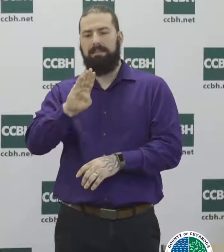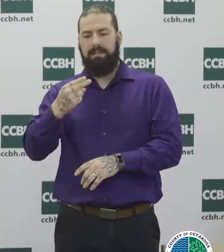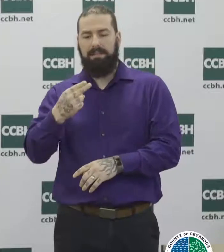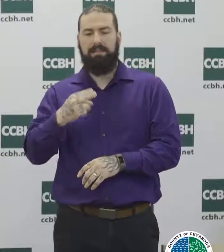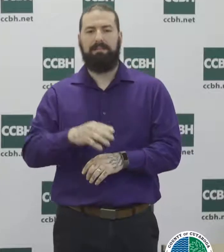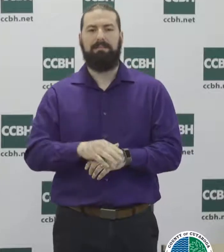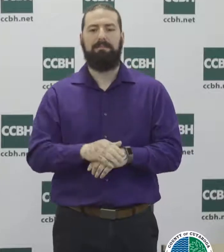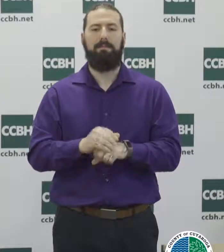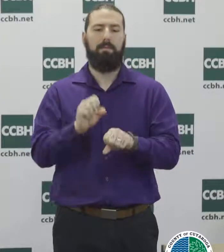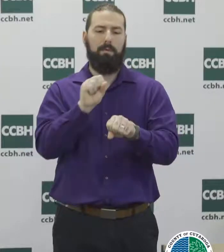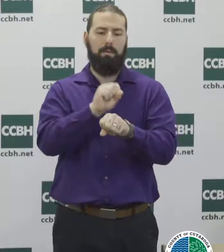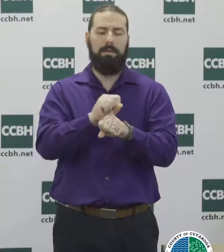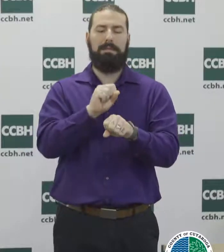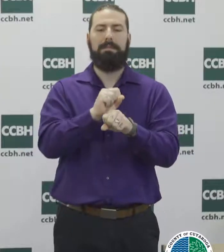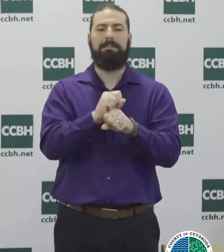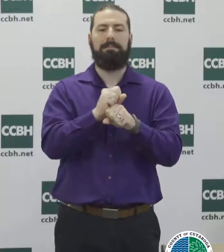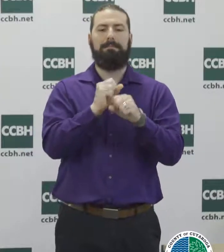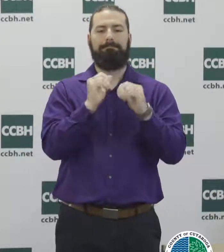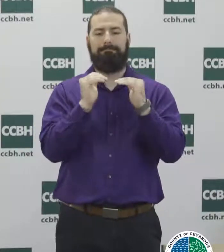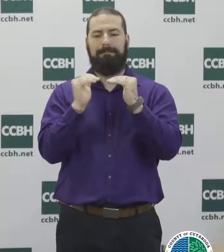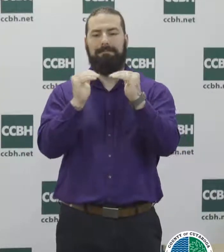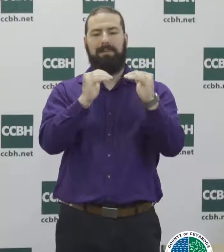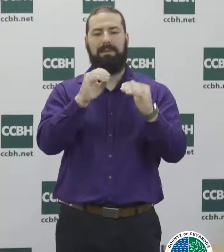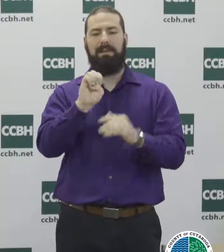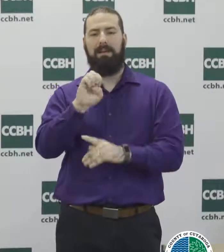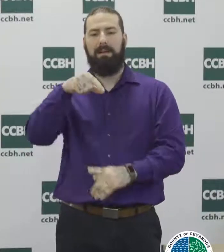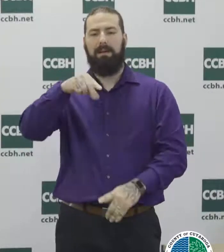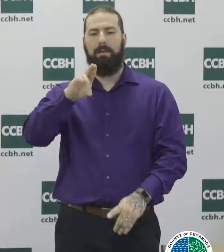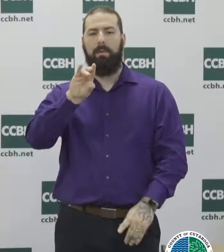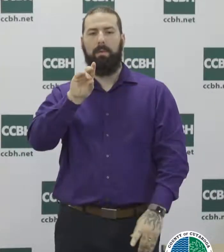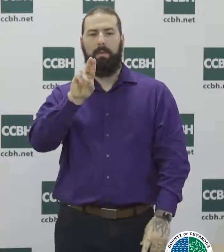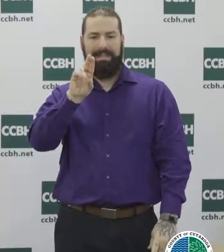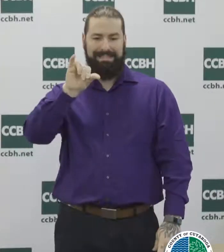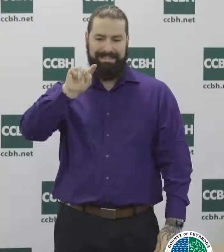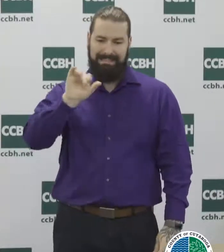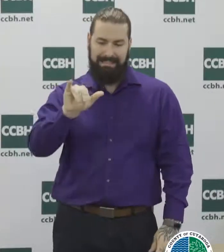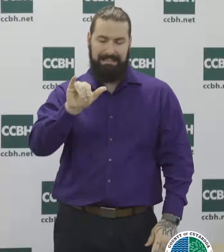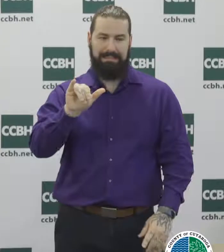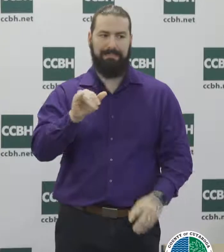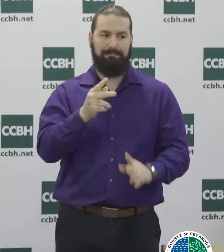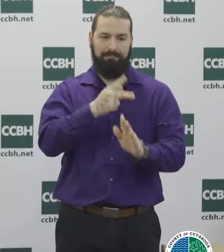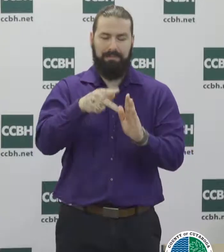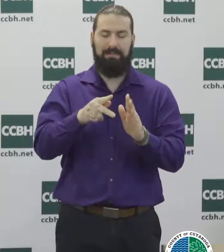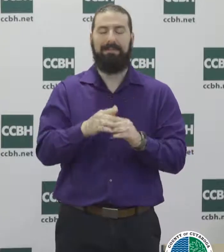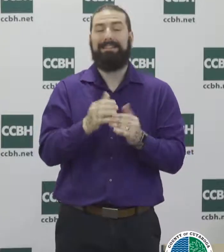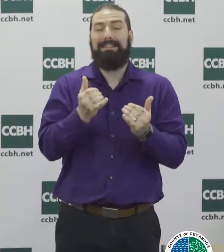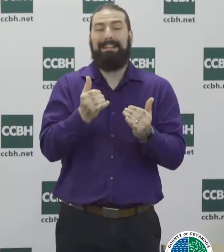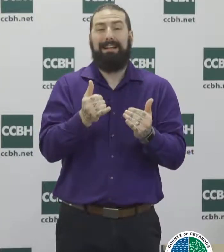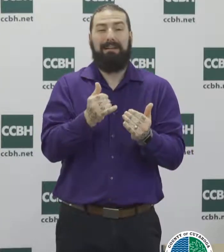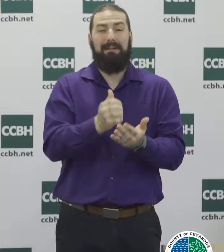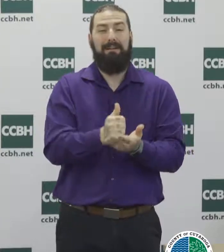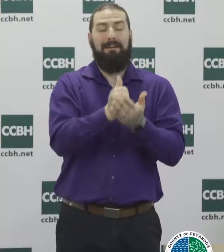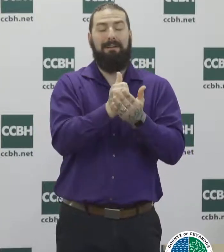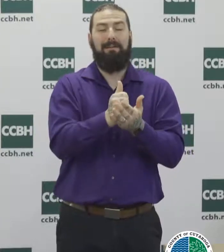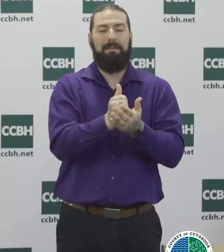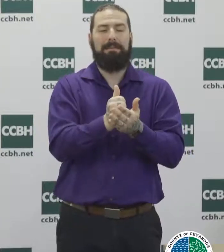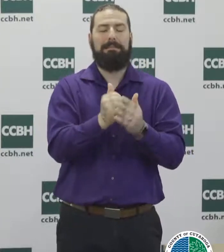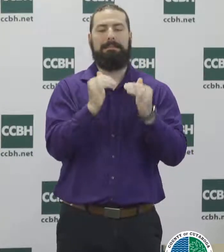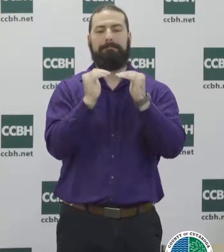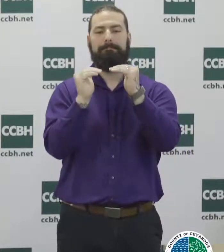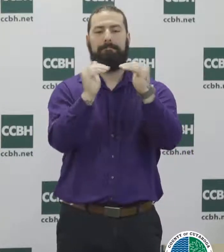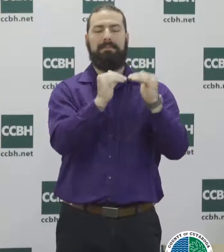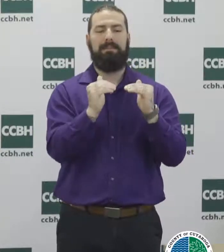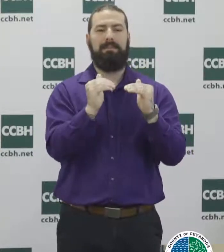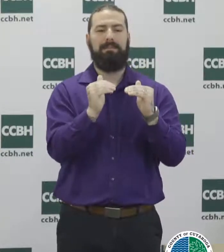our equity programming normally, but also have now helped devise a whole equity strategy for